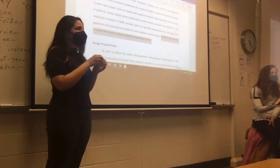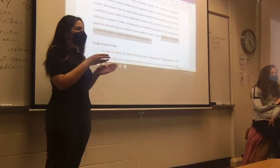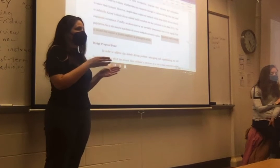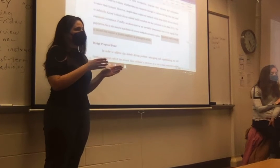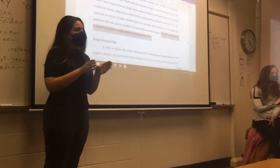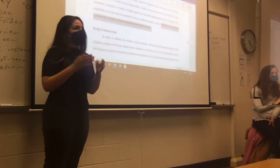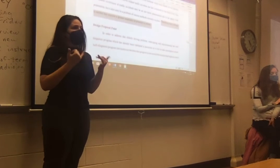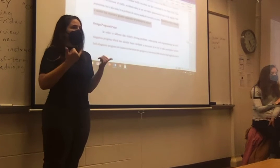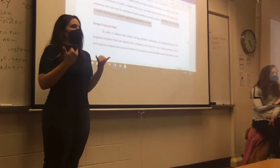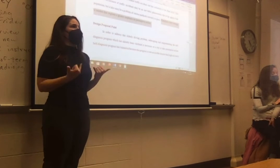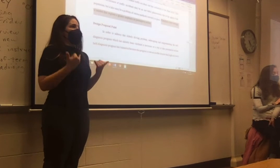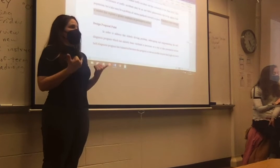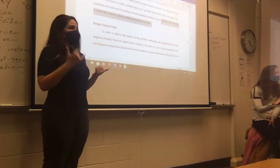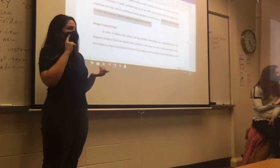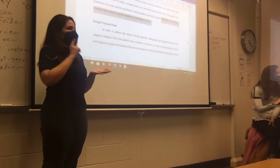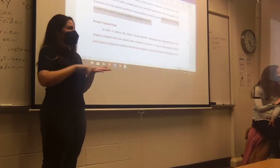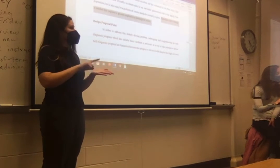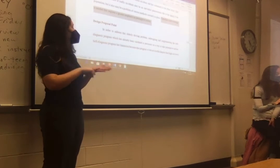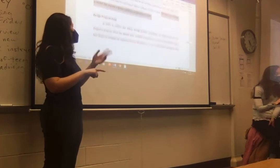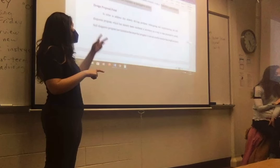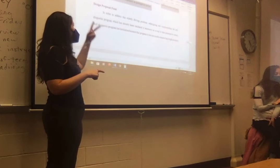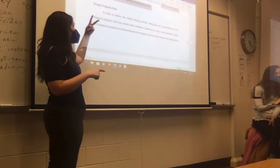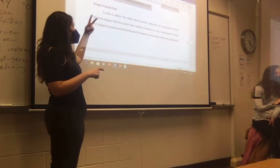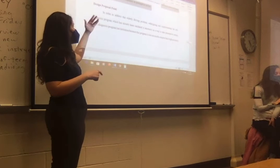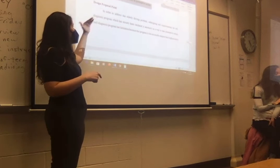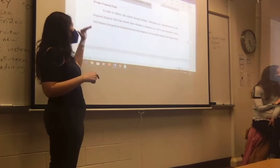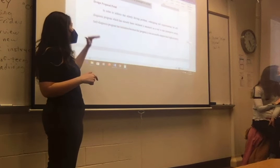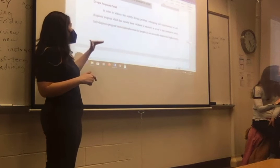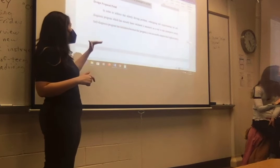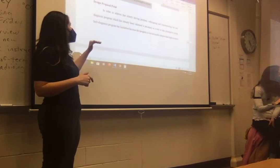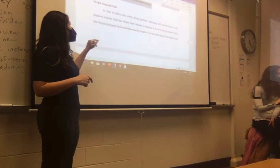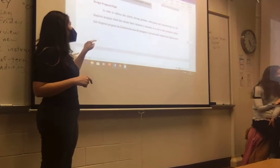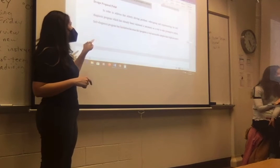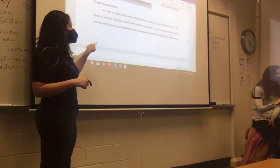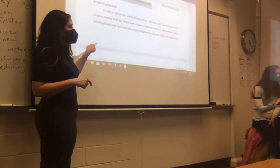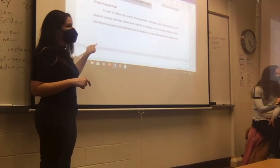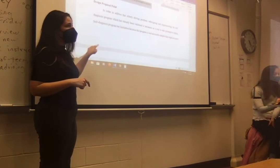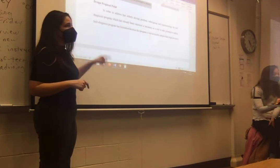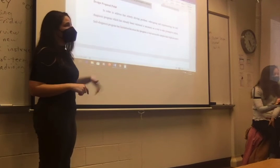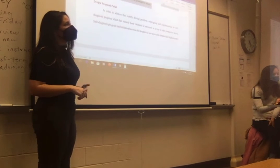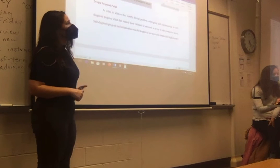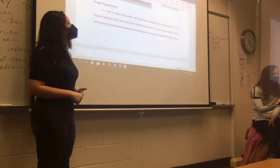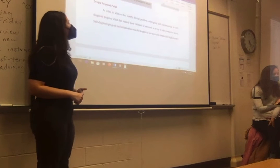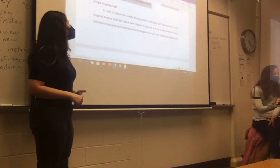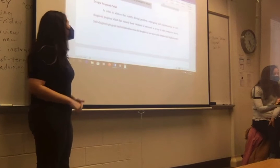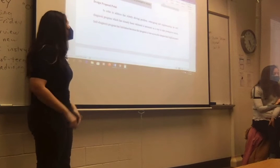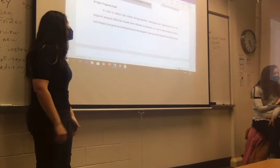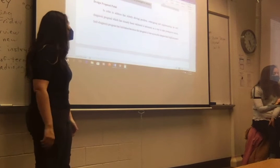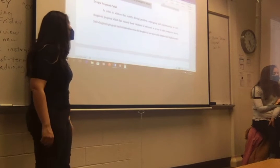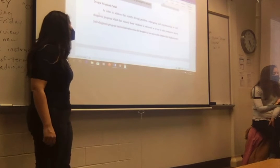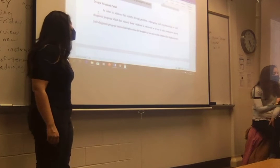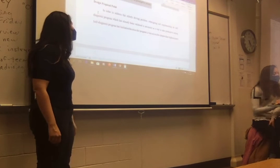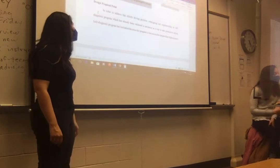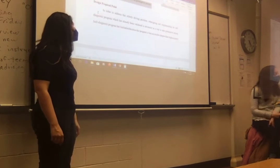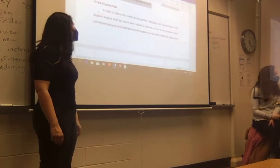So we can see move 2, very clearly stated. What about in this section?